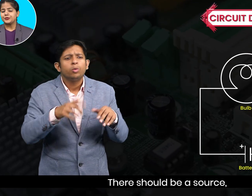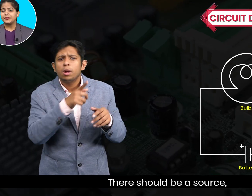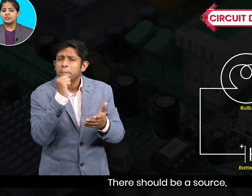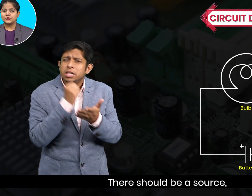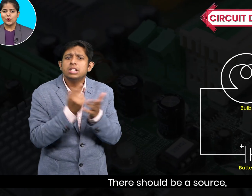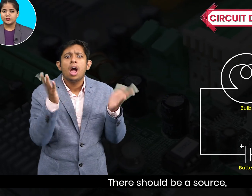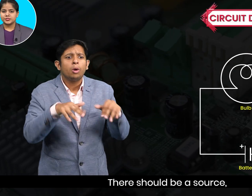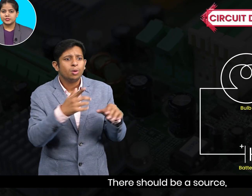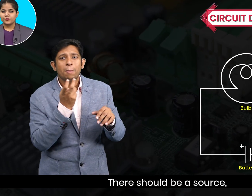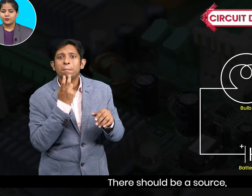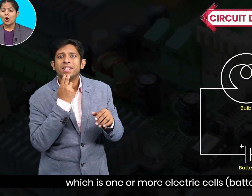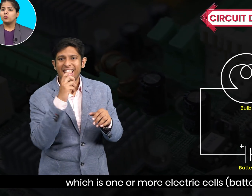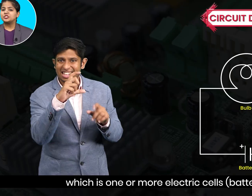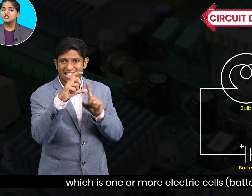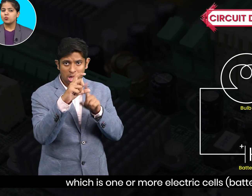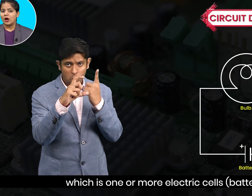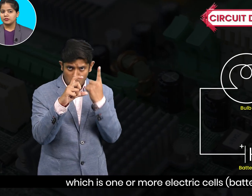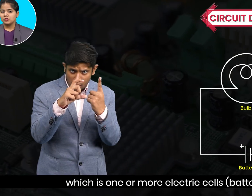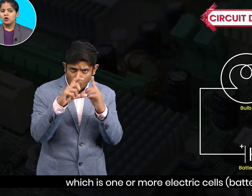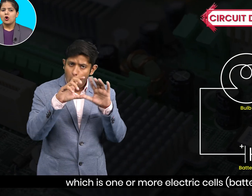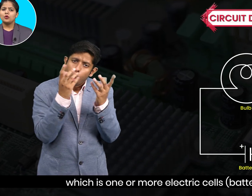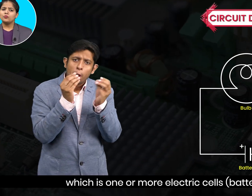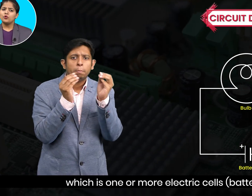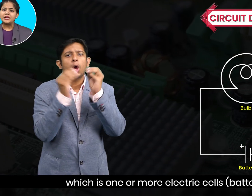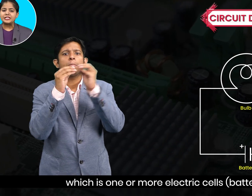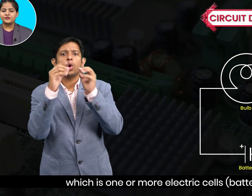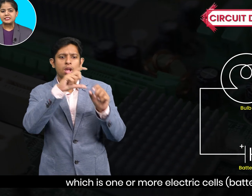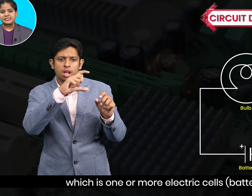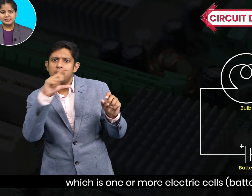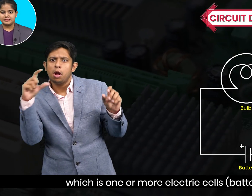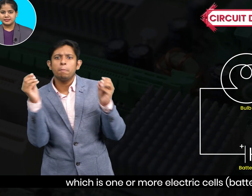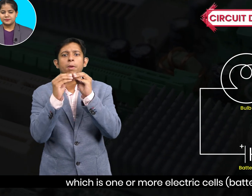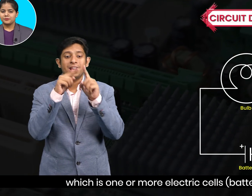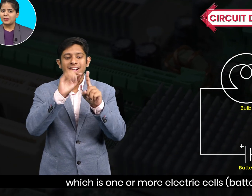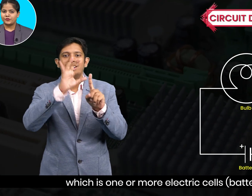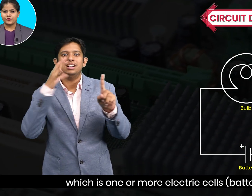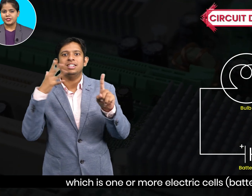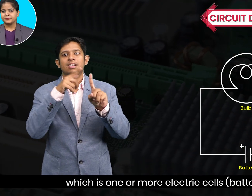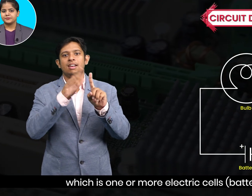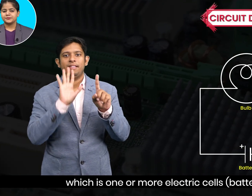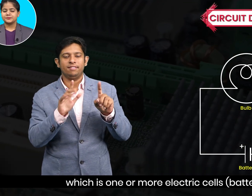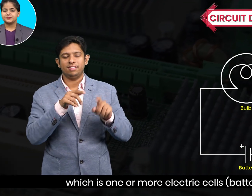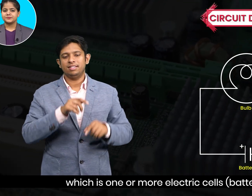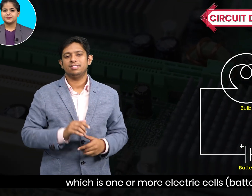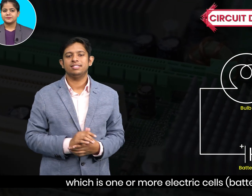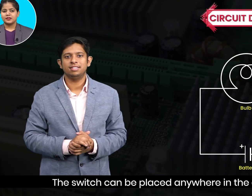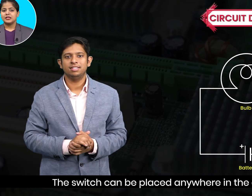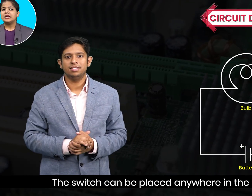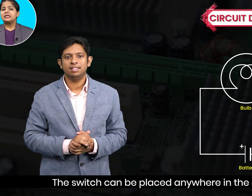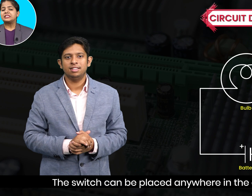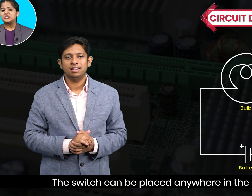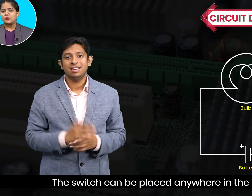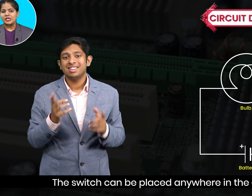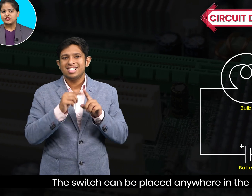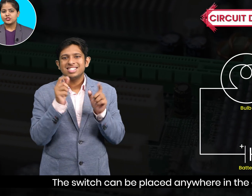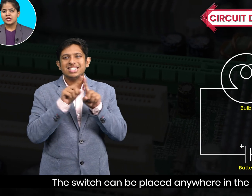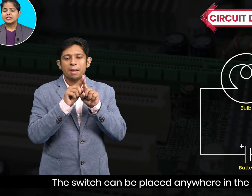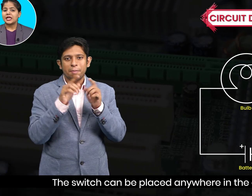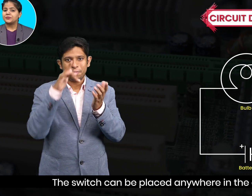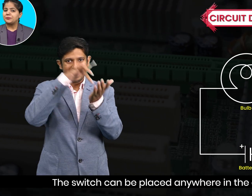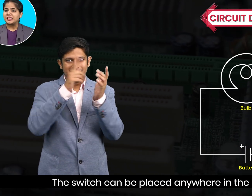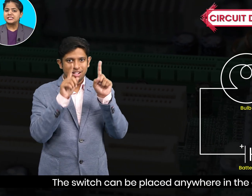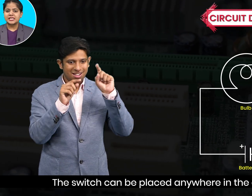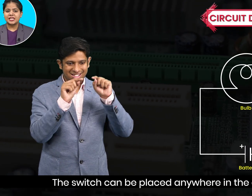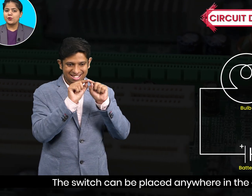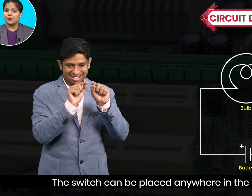There should be a source, which is one or more electric cells, battery. The switch